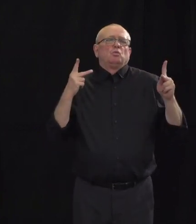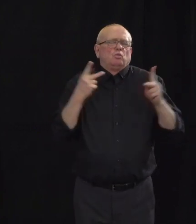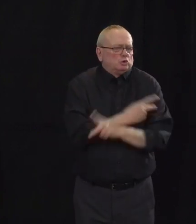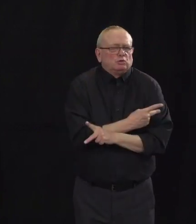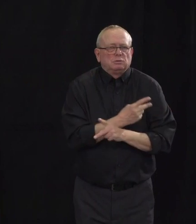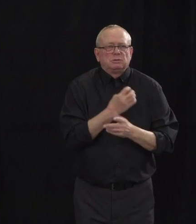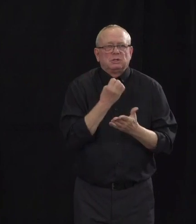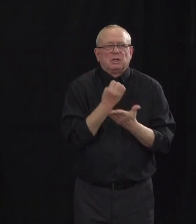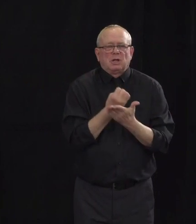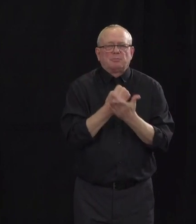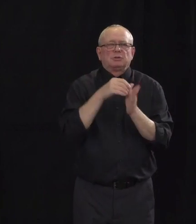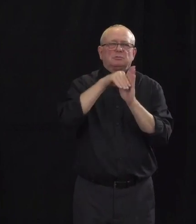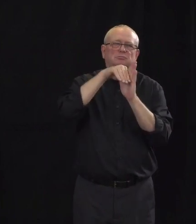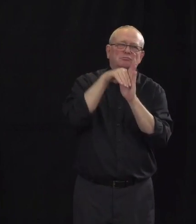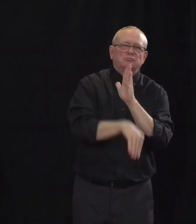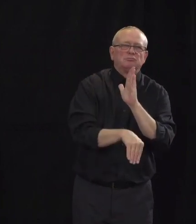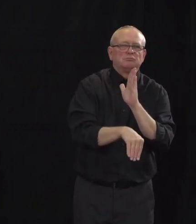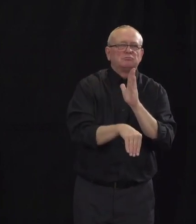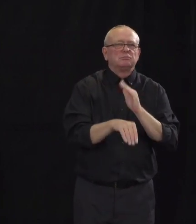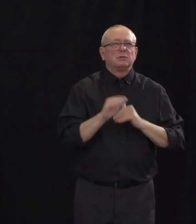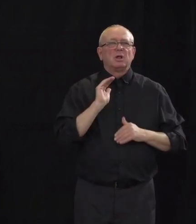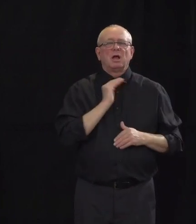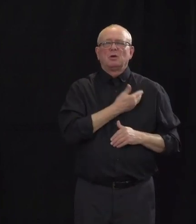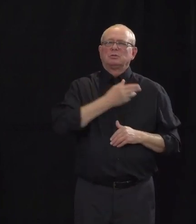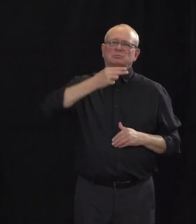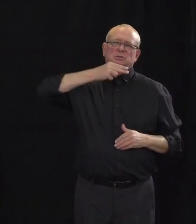These are going to be very challenging days ahead.